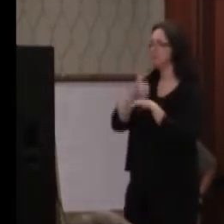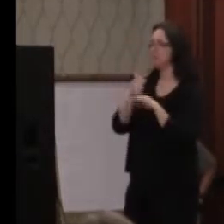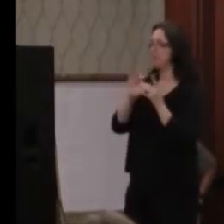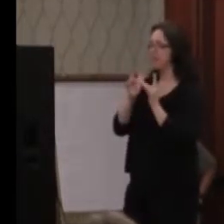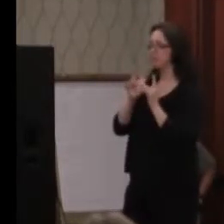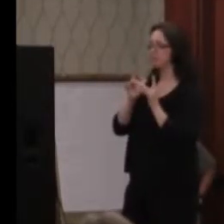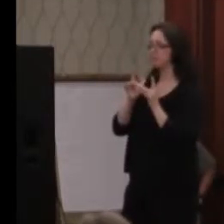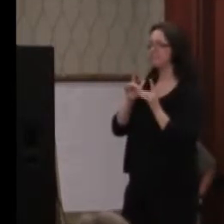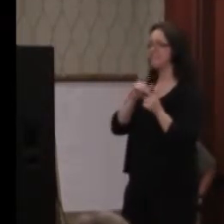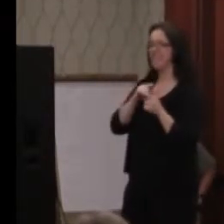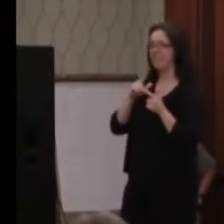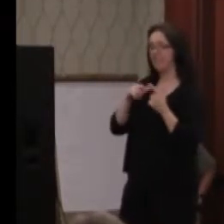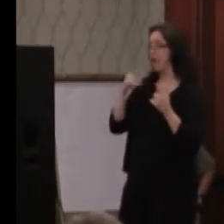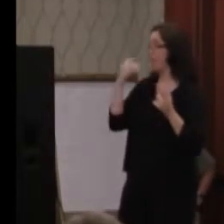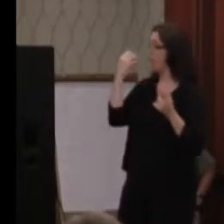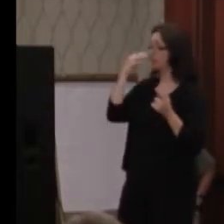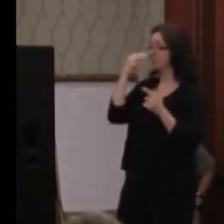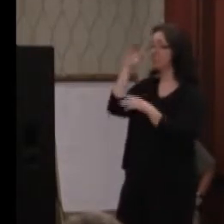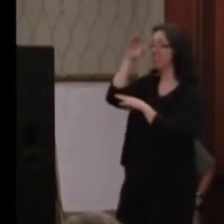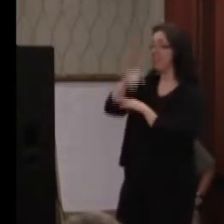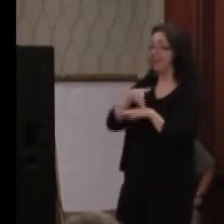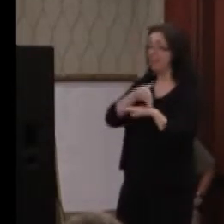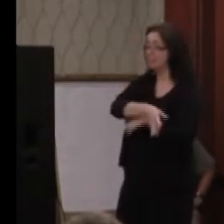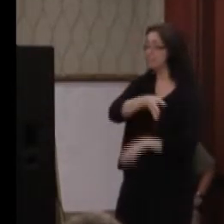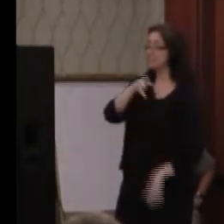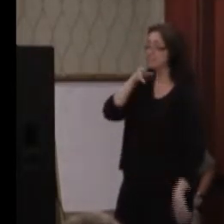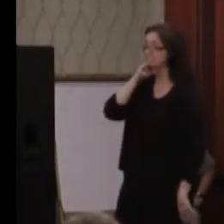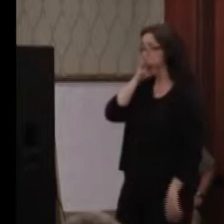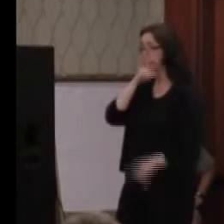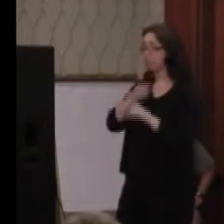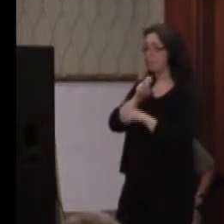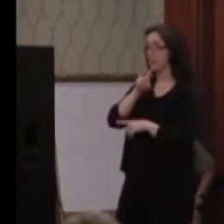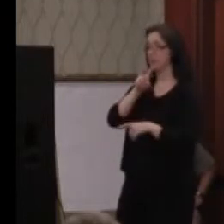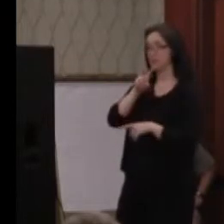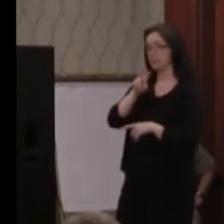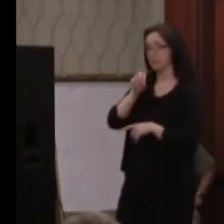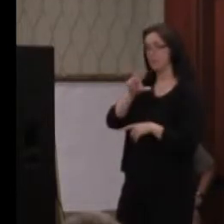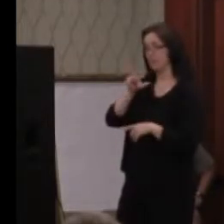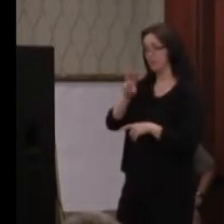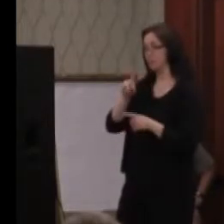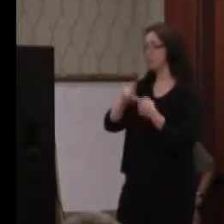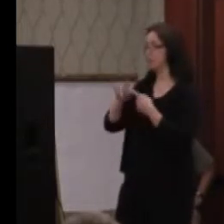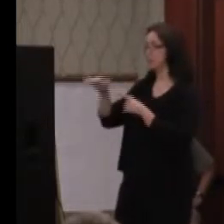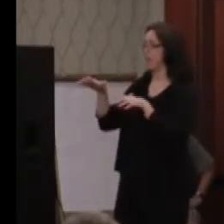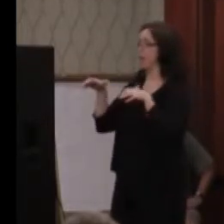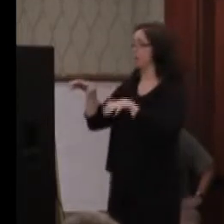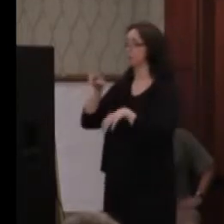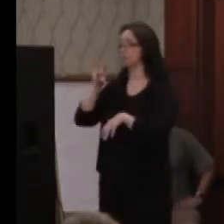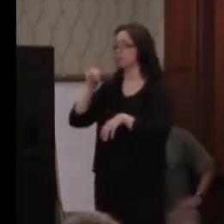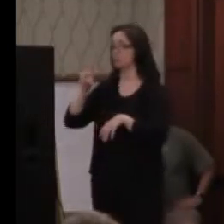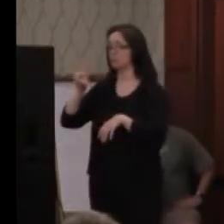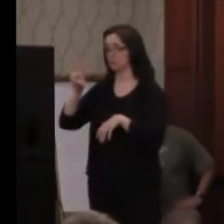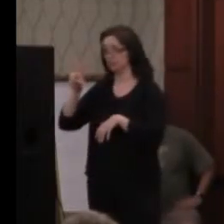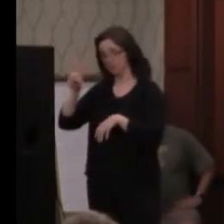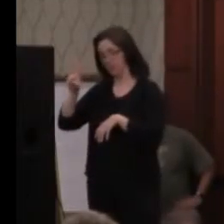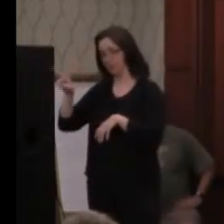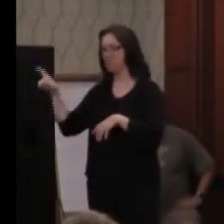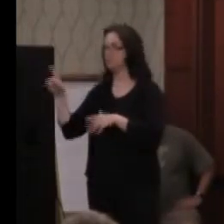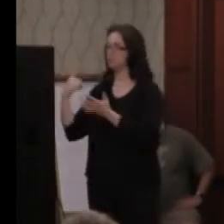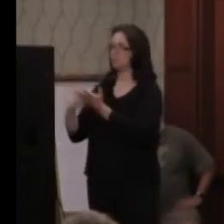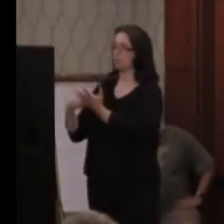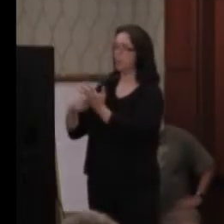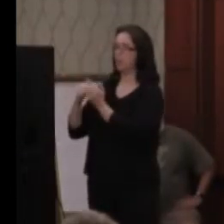in a further act of lunacy, the afternoon after he spoke from 2032 to the audience of 2012, he went on the phone with his lawyer